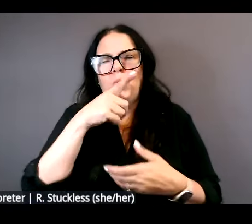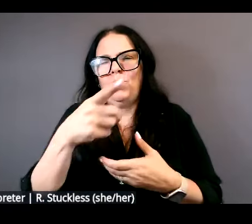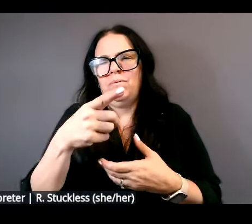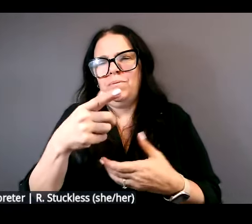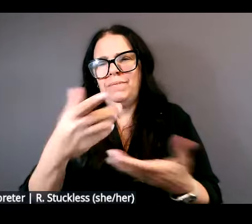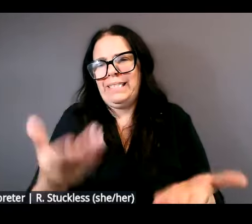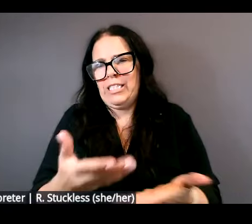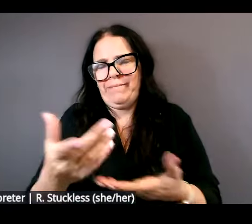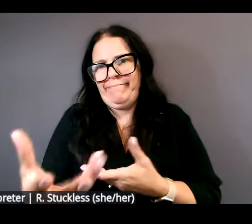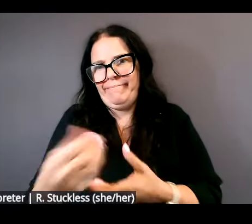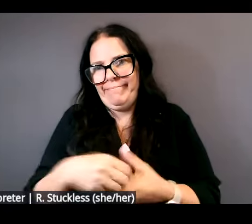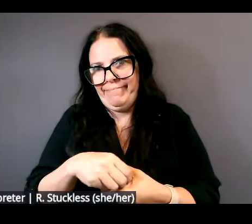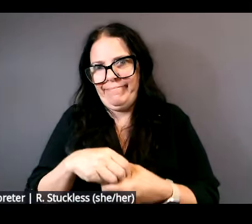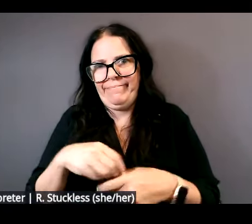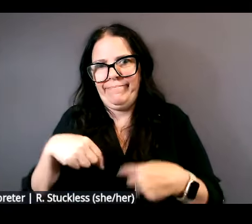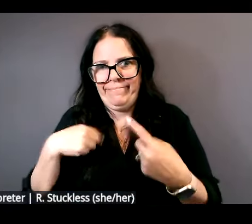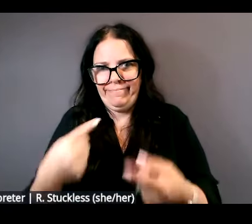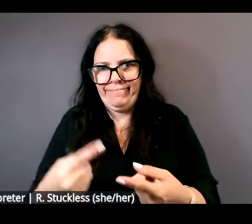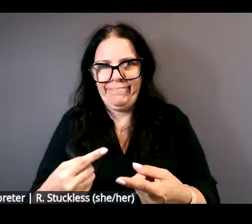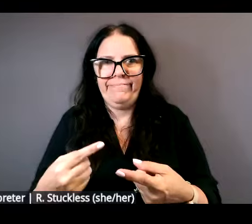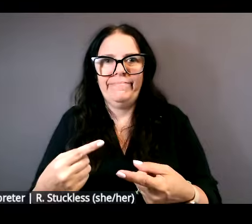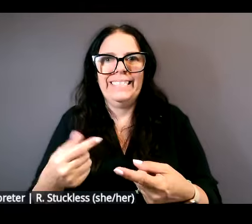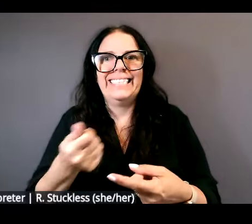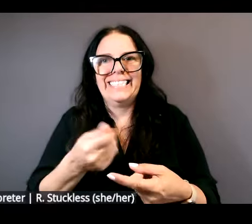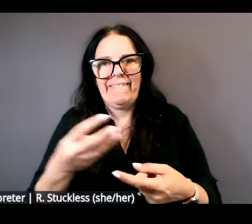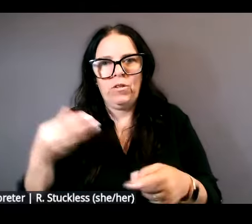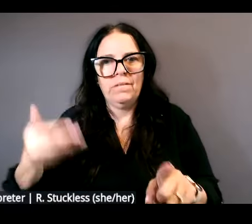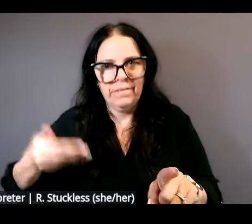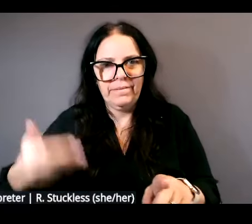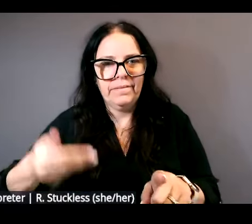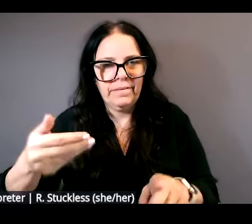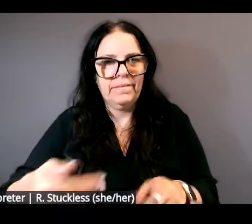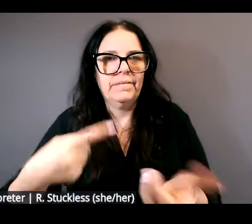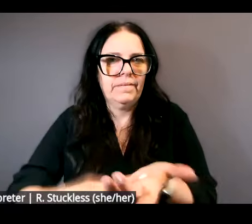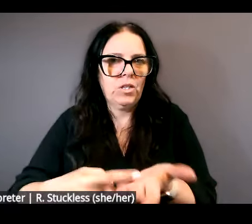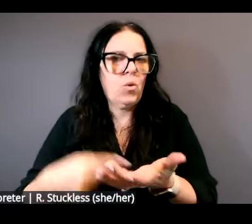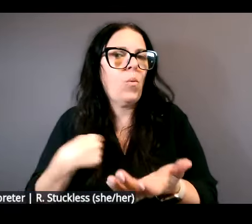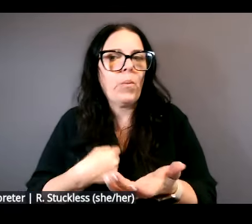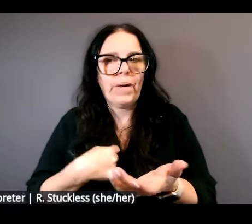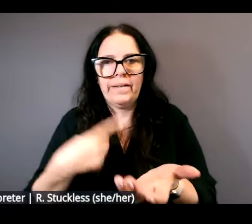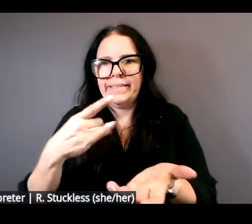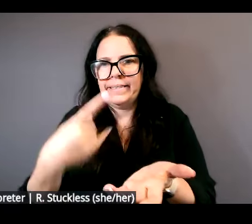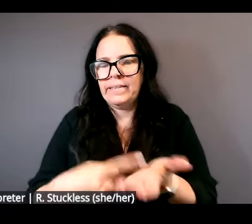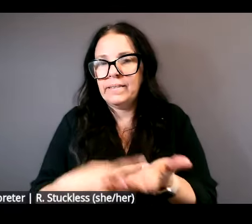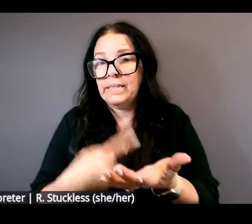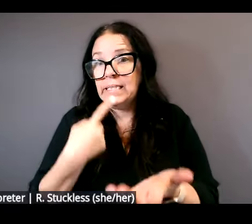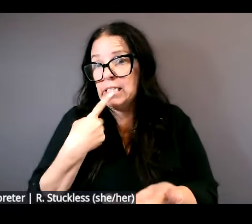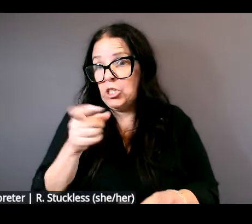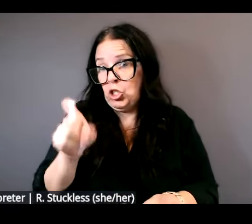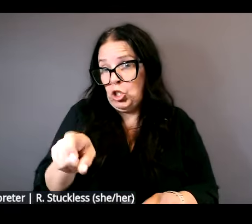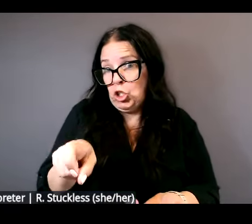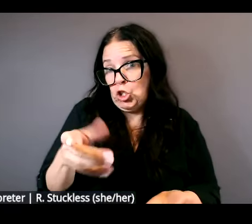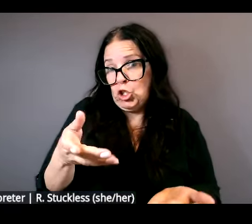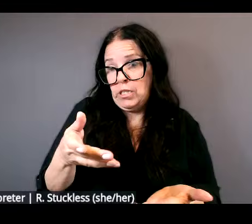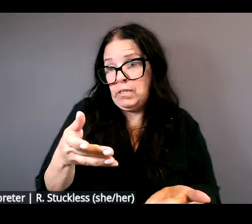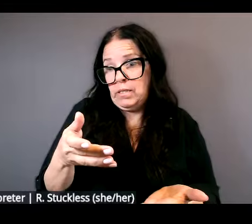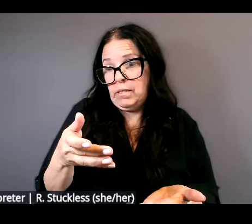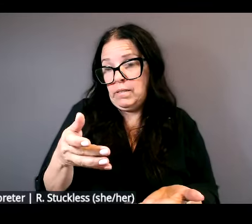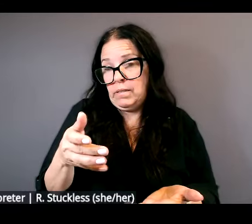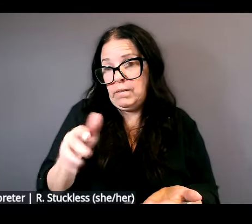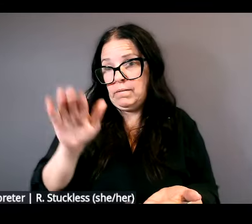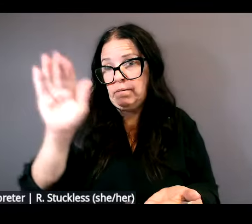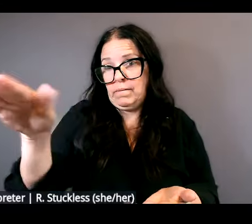couple campaigns. Matter of fact, we've had conversations about doing things like getting the legislature to